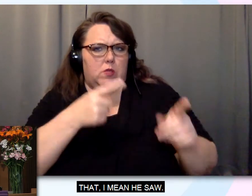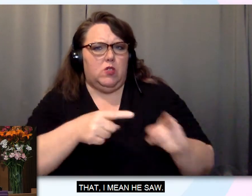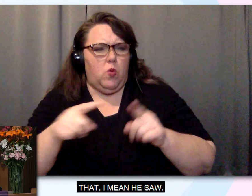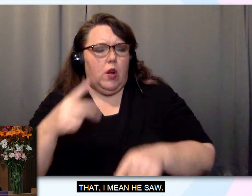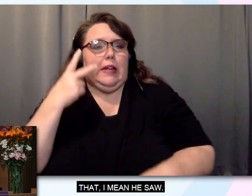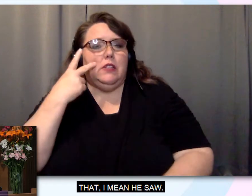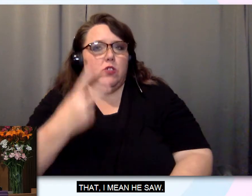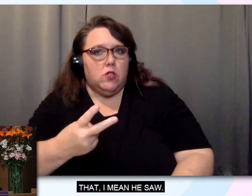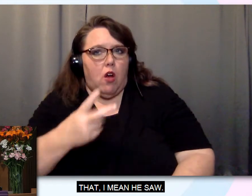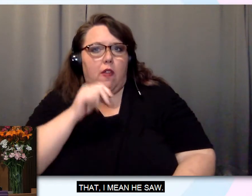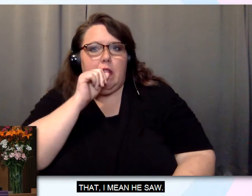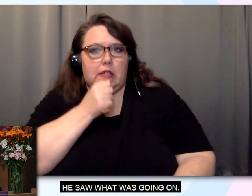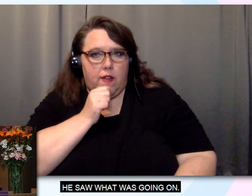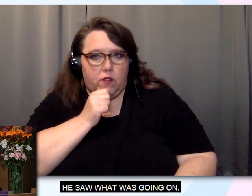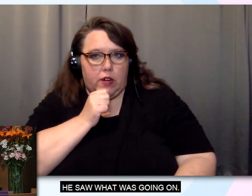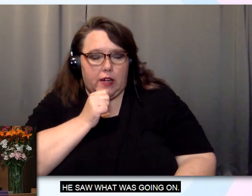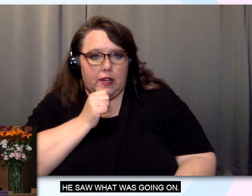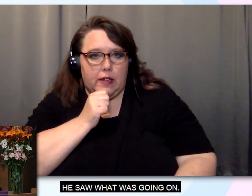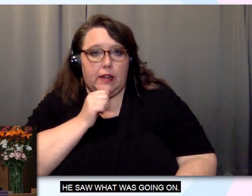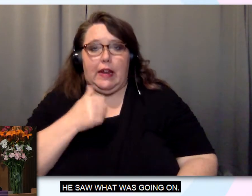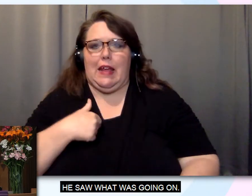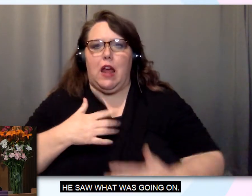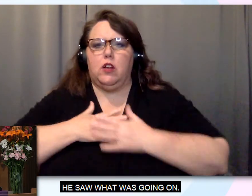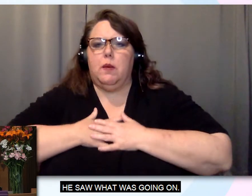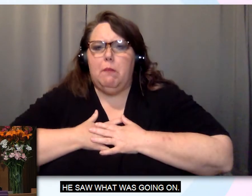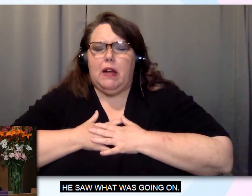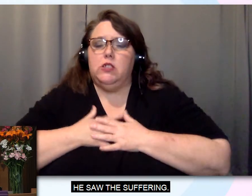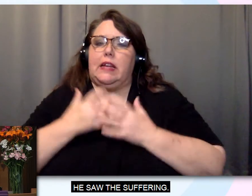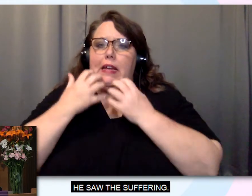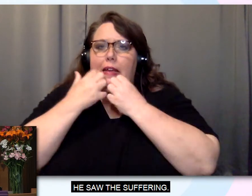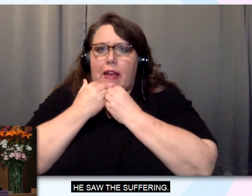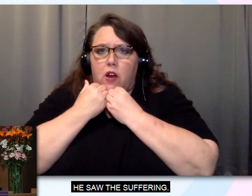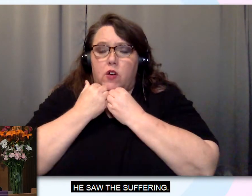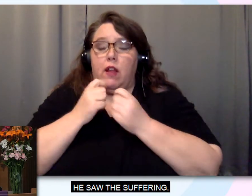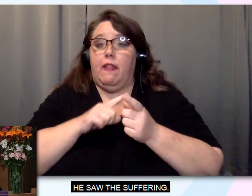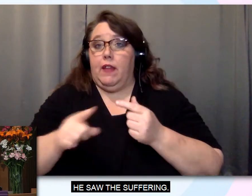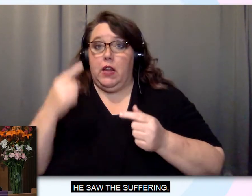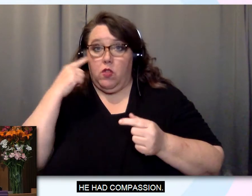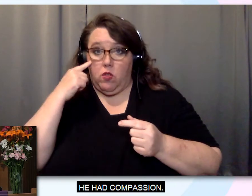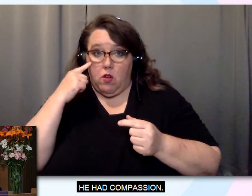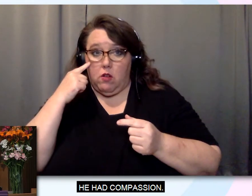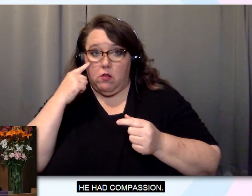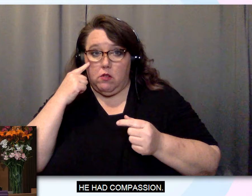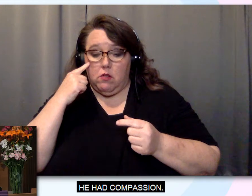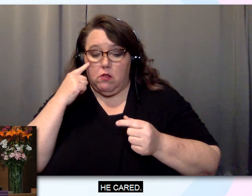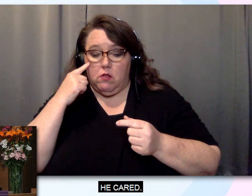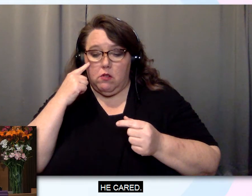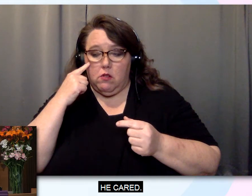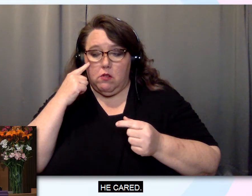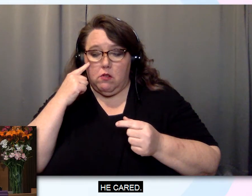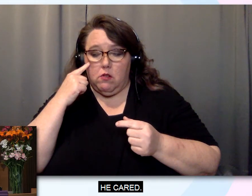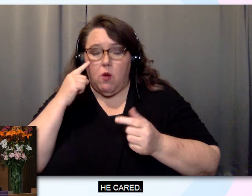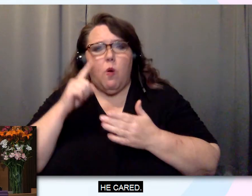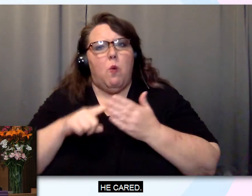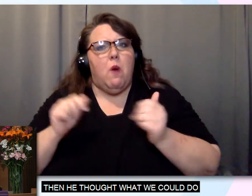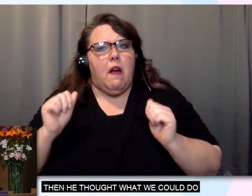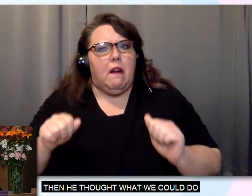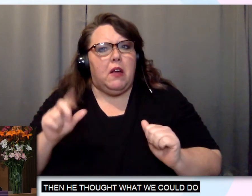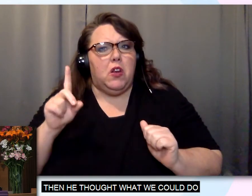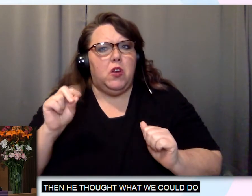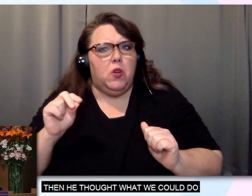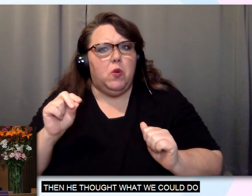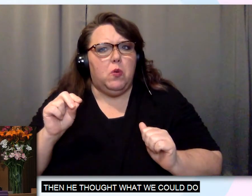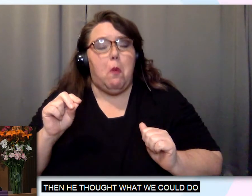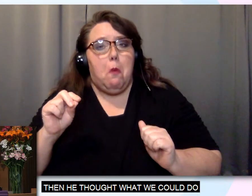He saw what was going on. He saw the suffering. He had compassion. He cared. Then he thought what he